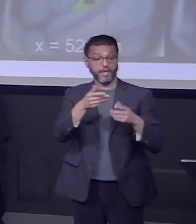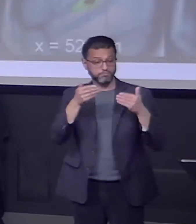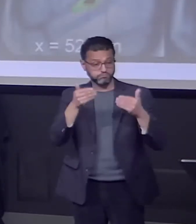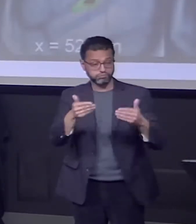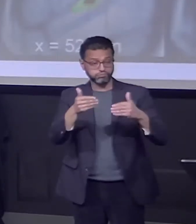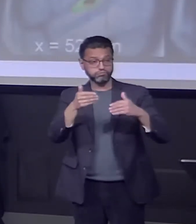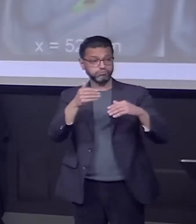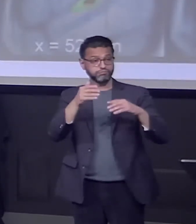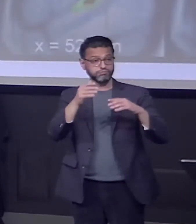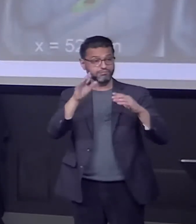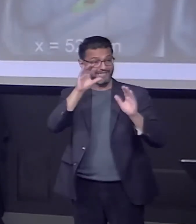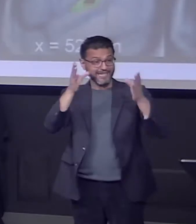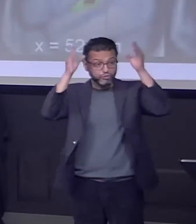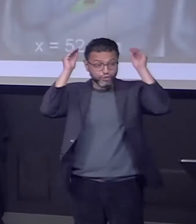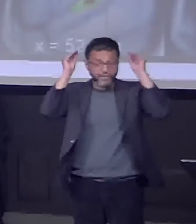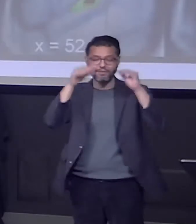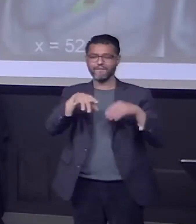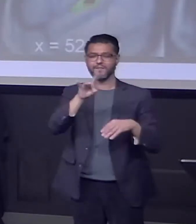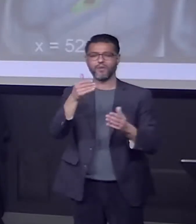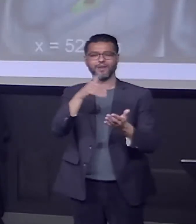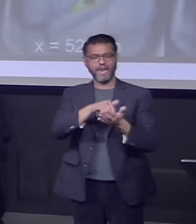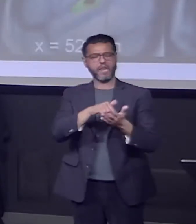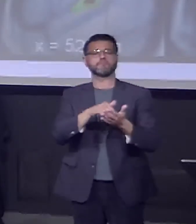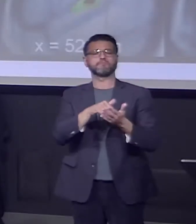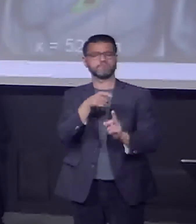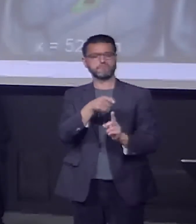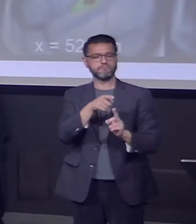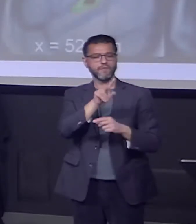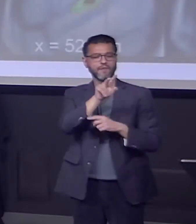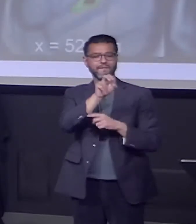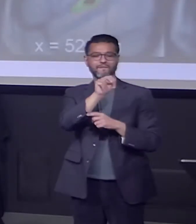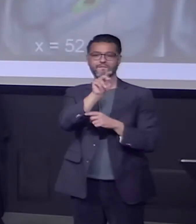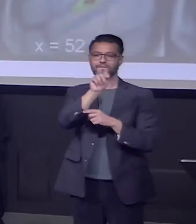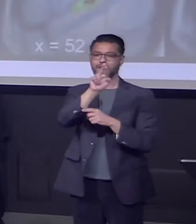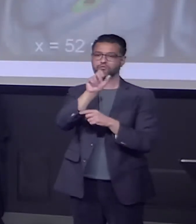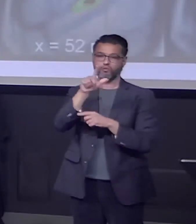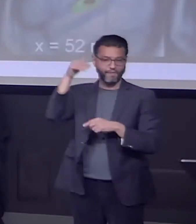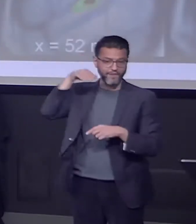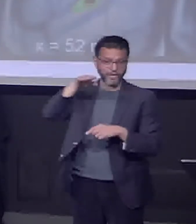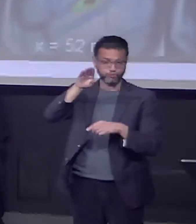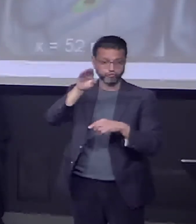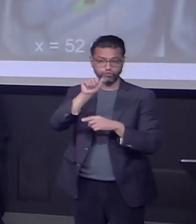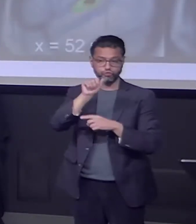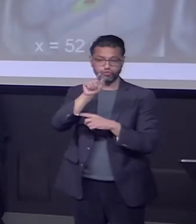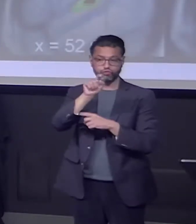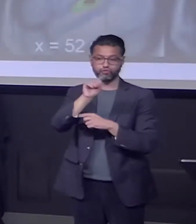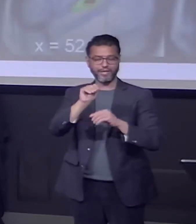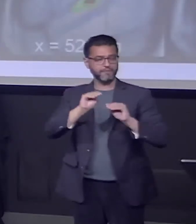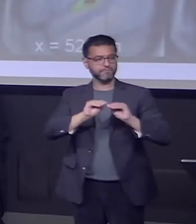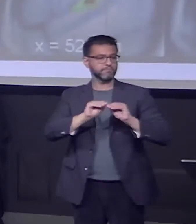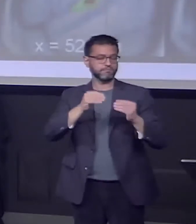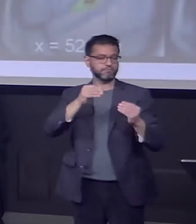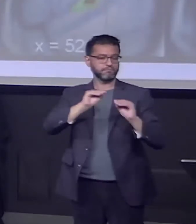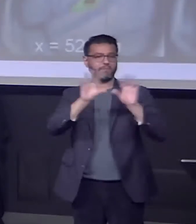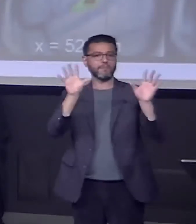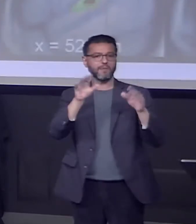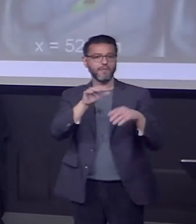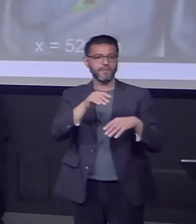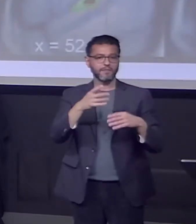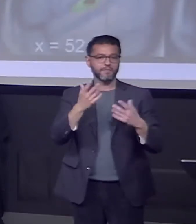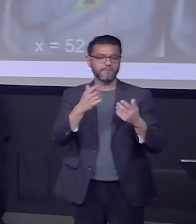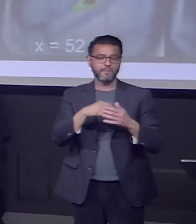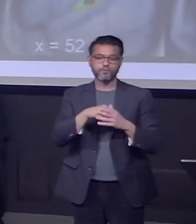and sure enough, it's the ventral stream again that lights up. So the ventral stream is not just for speech and